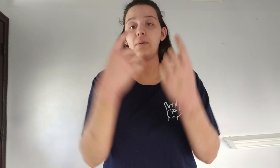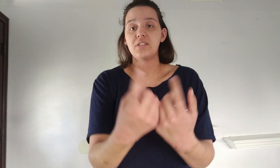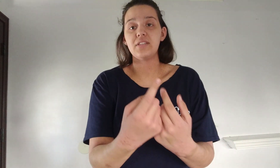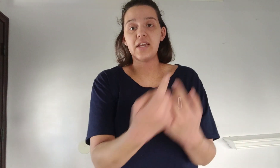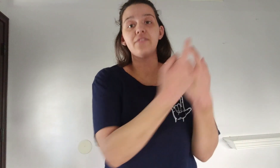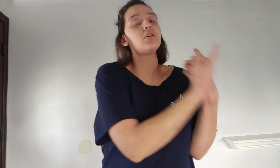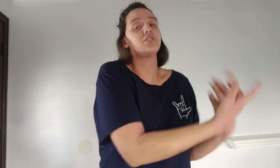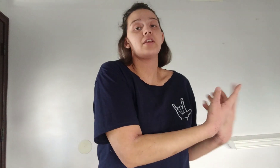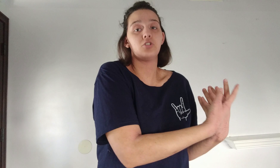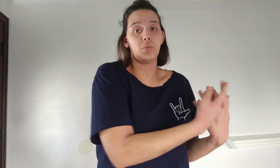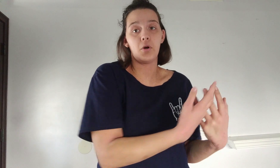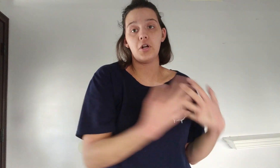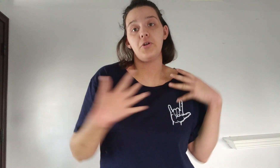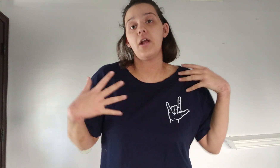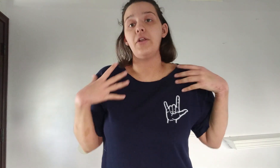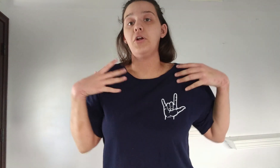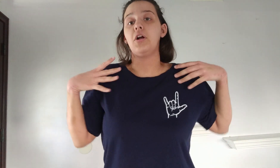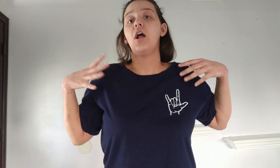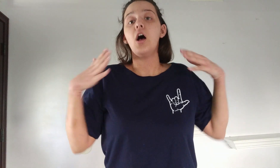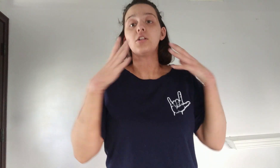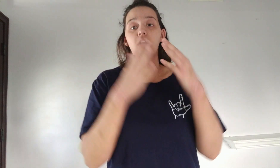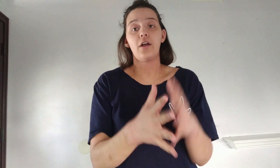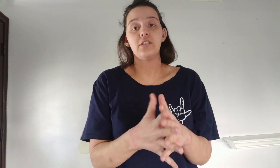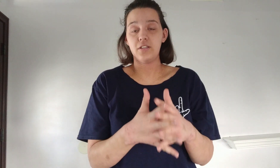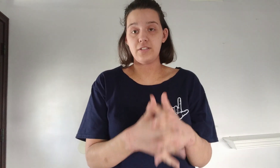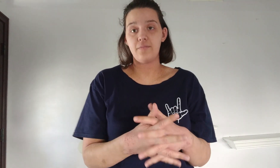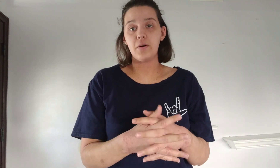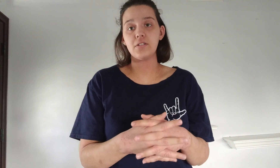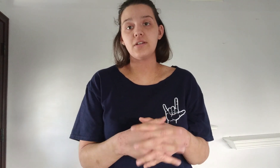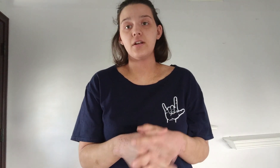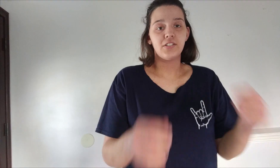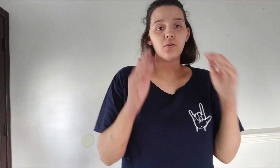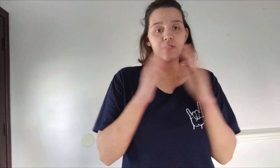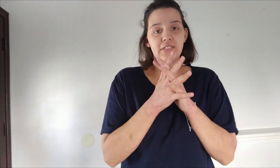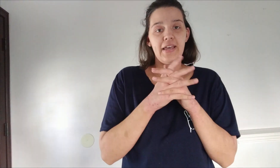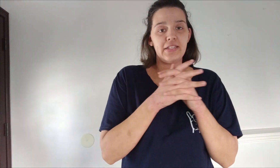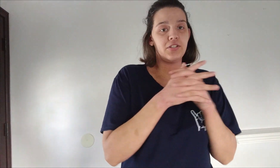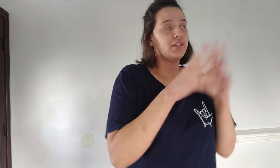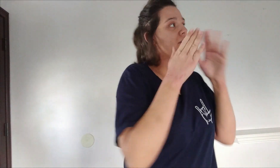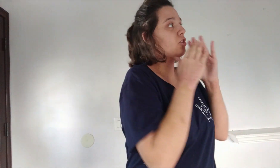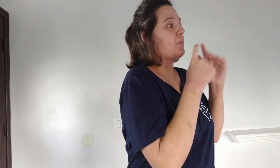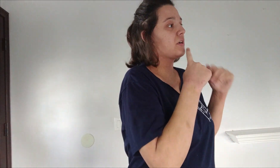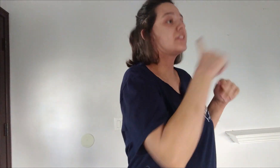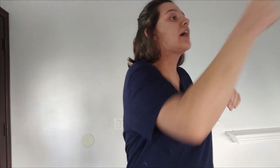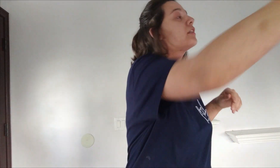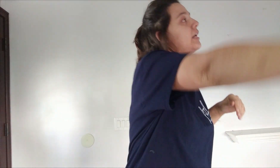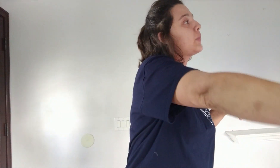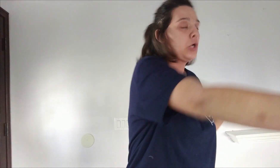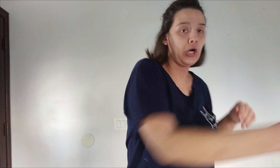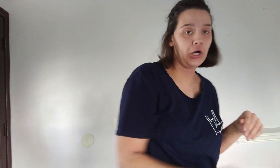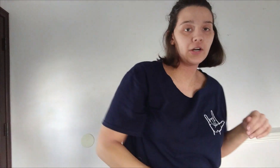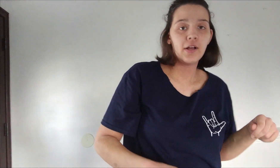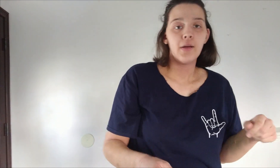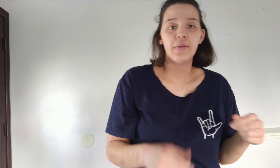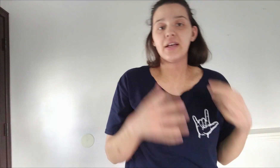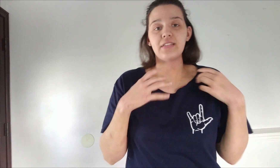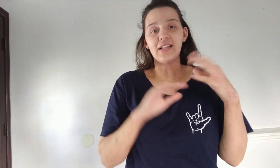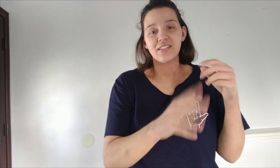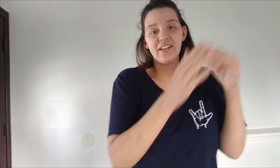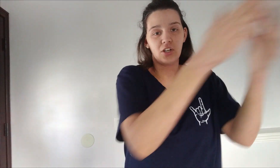person's deaf and there's the interpreter and you're talking to the deaf person, don't say to the interpreter, tell him or her, because that's like talking